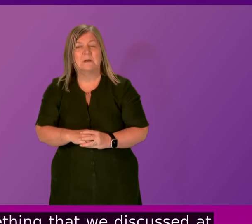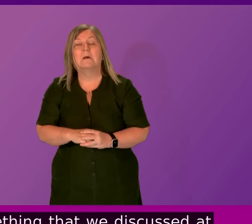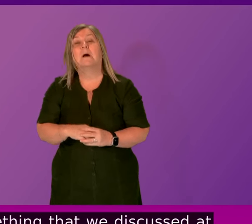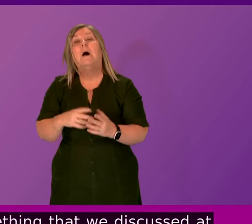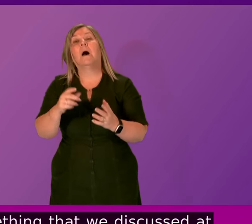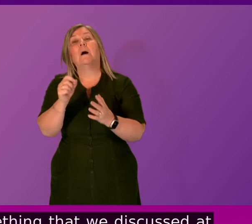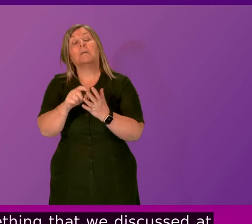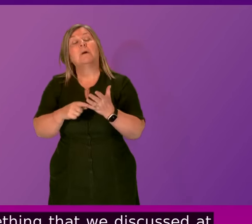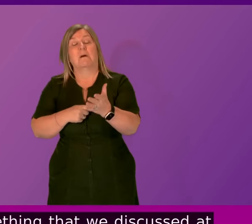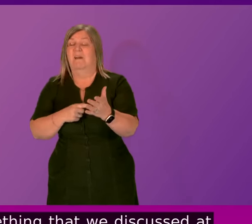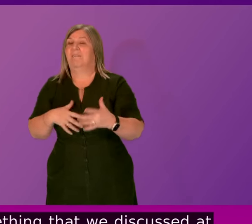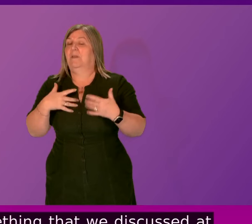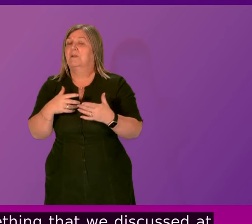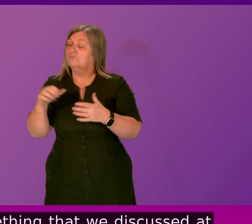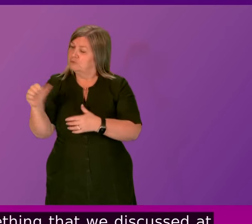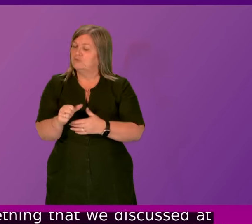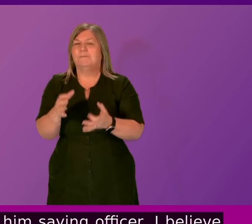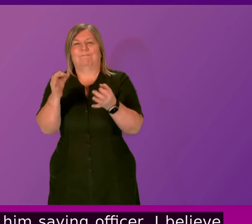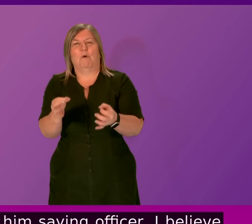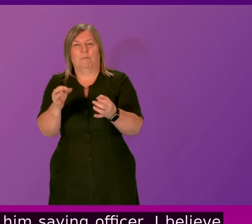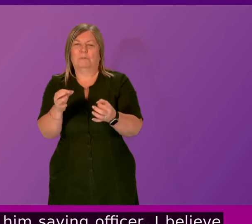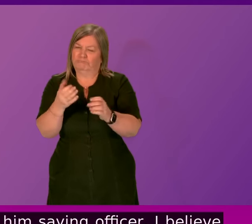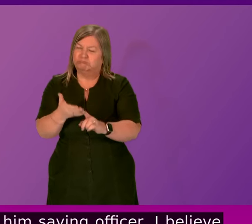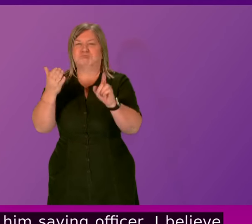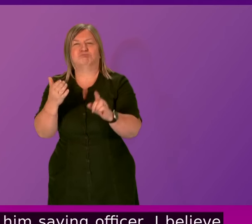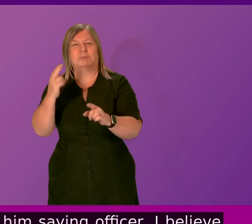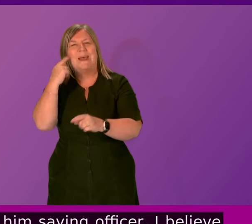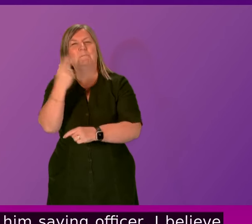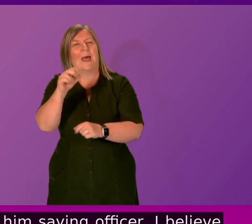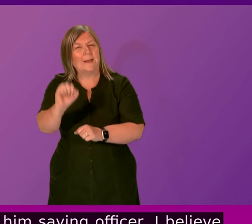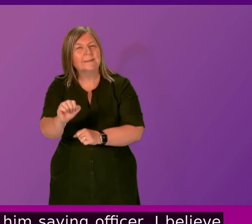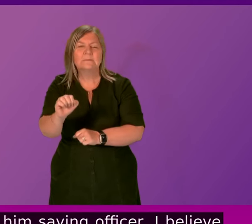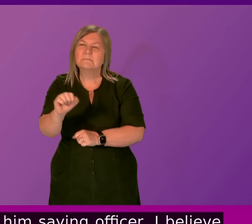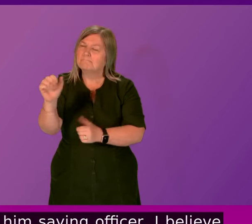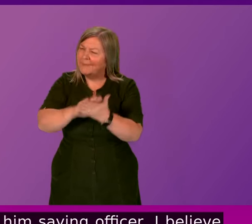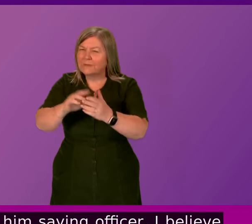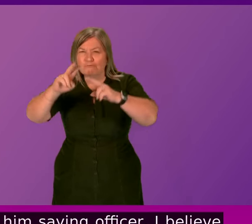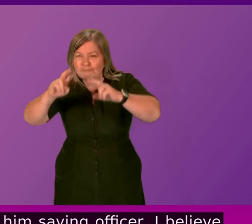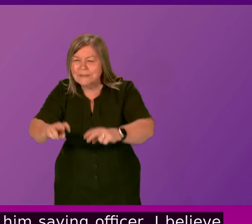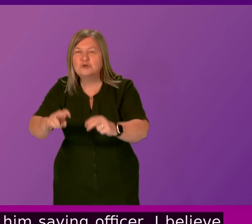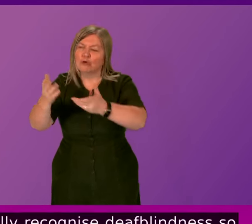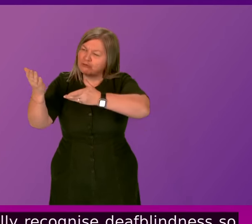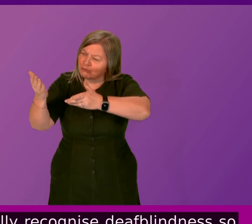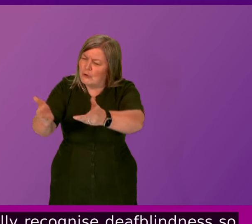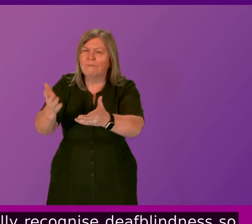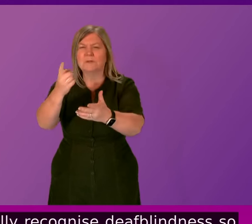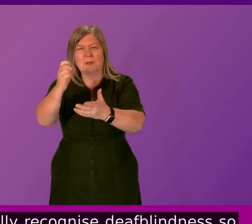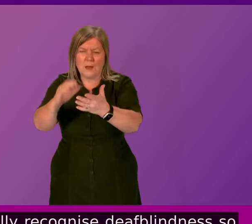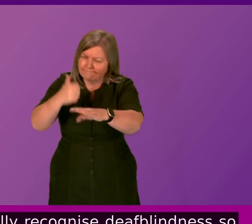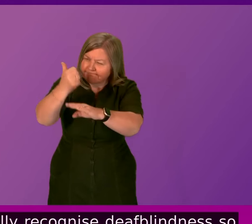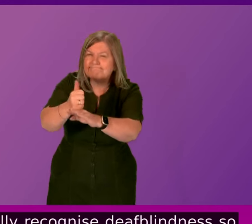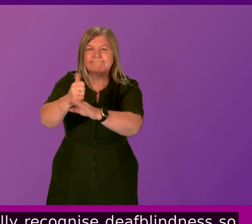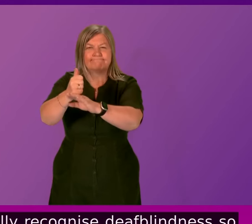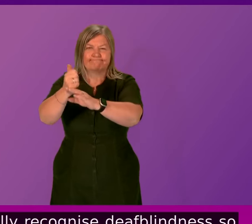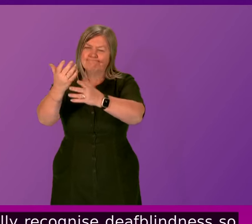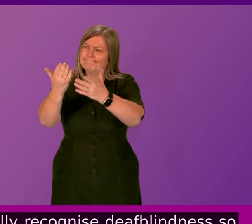believe that Scotland should formally recognise deafblindness so that research and services can be designed to better support